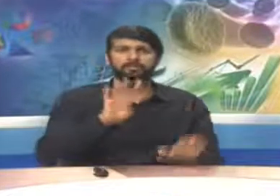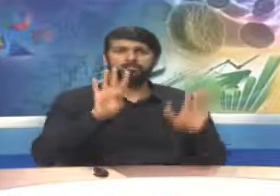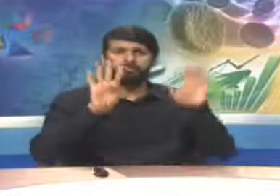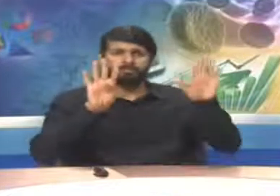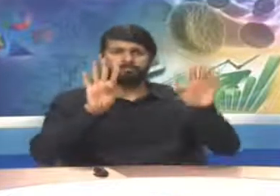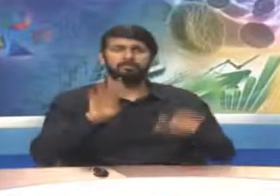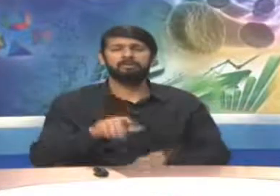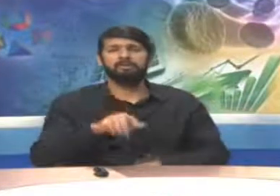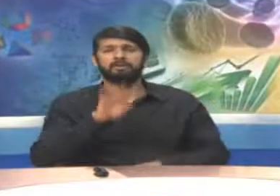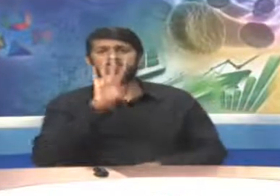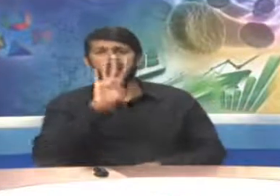1917